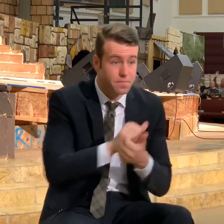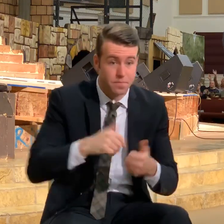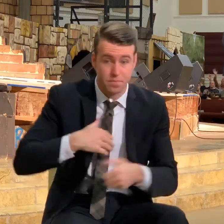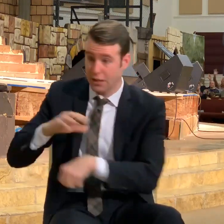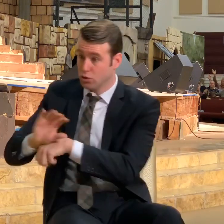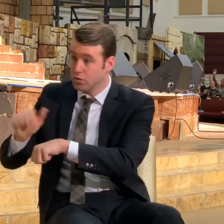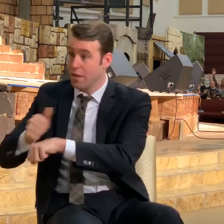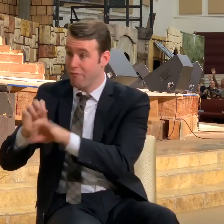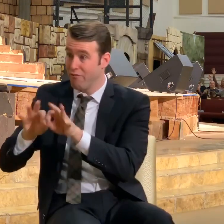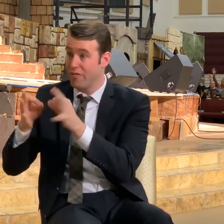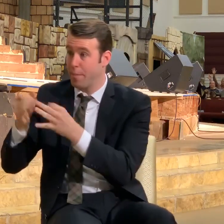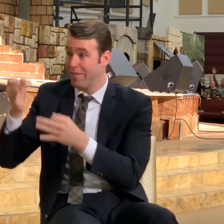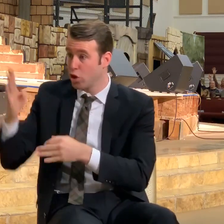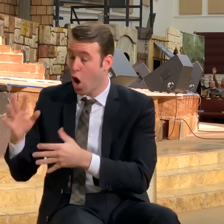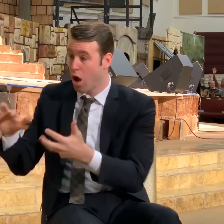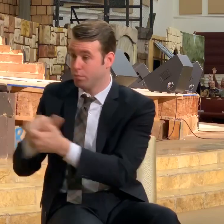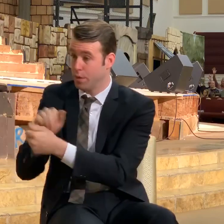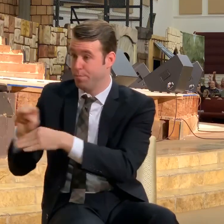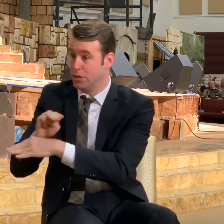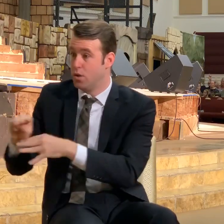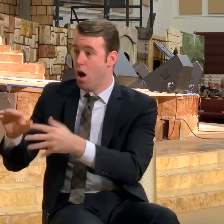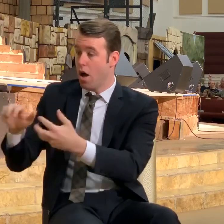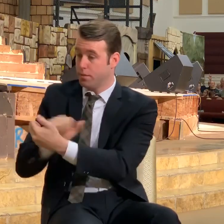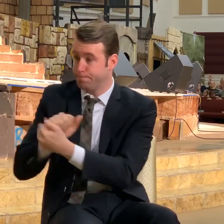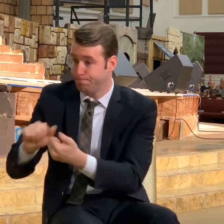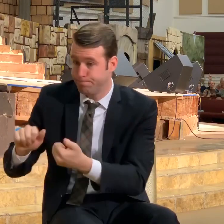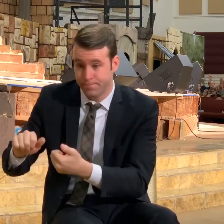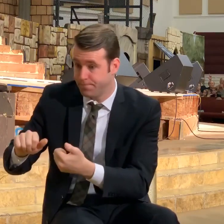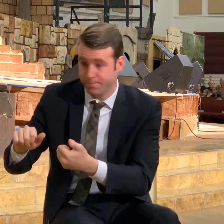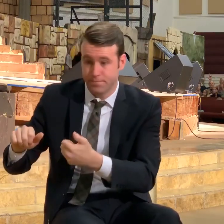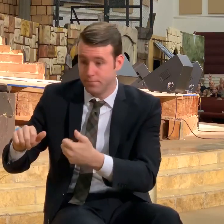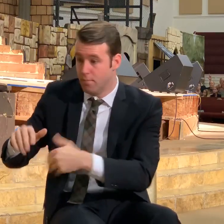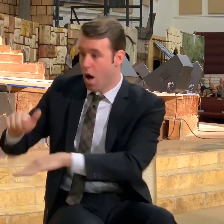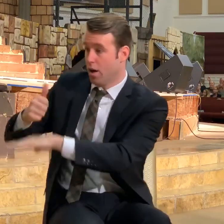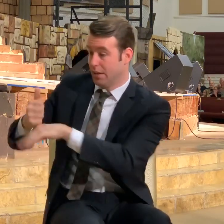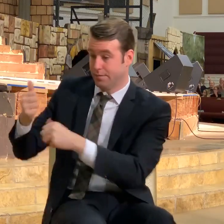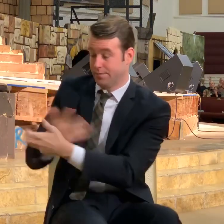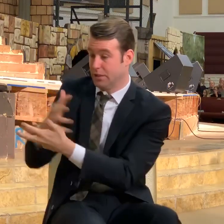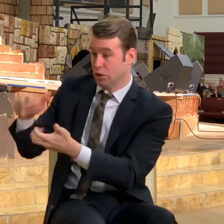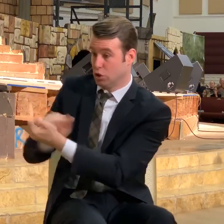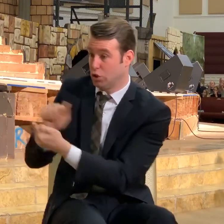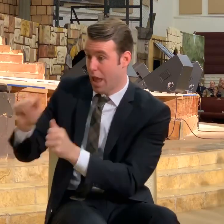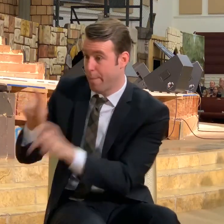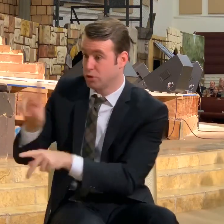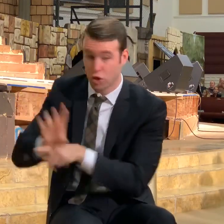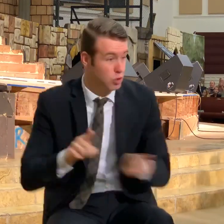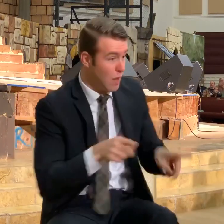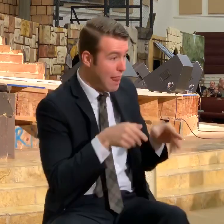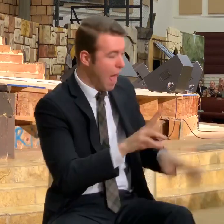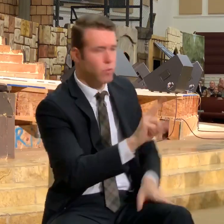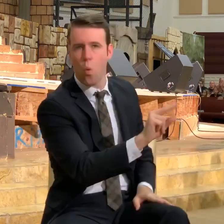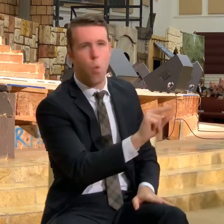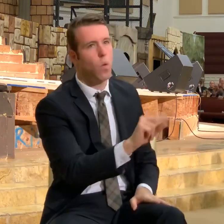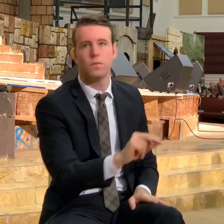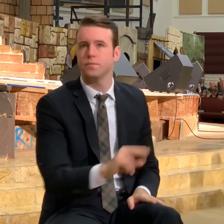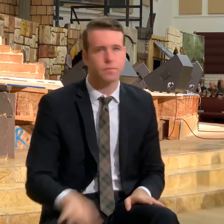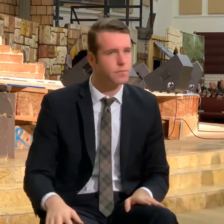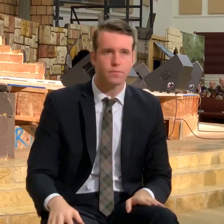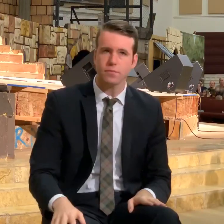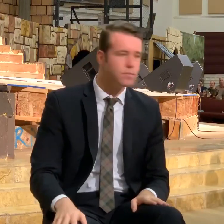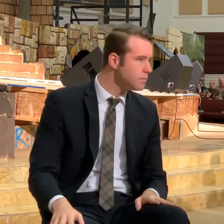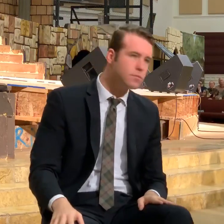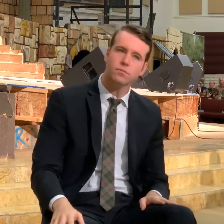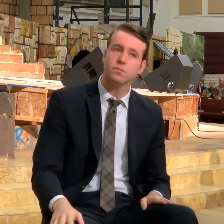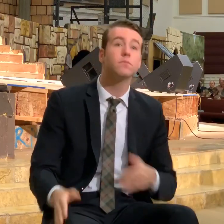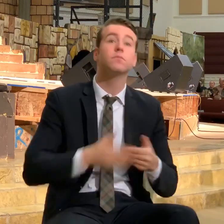God. You're not going to tear down the ministry. You're not going to tear down the way God works. You're not tearing down this apostolic faith. Yeah.